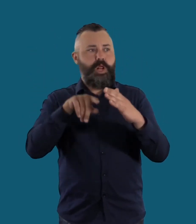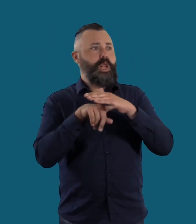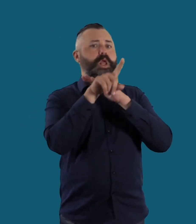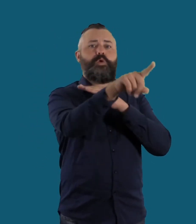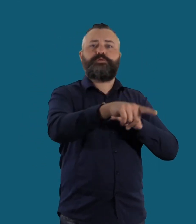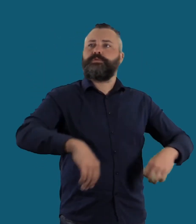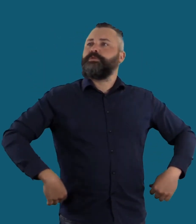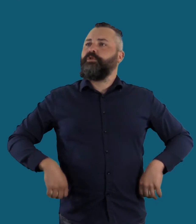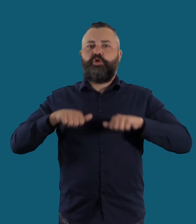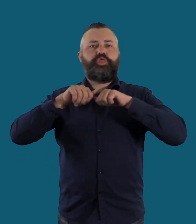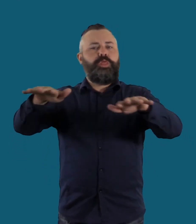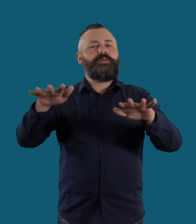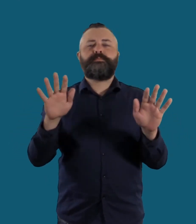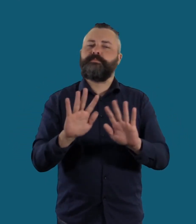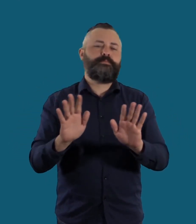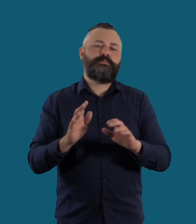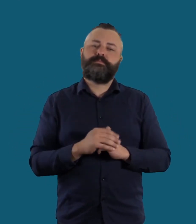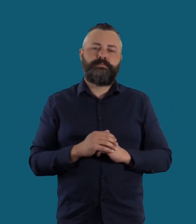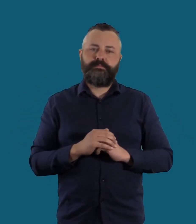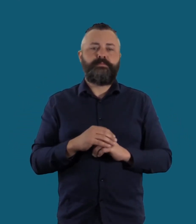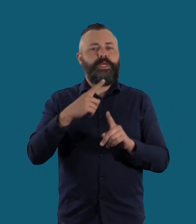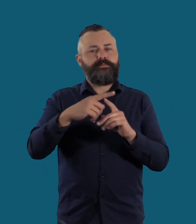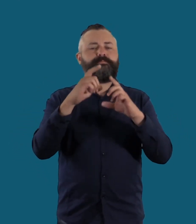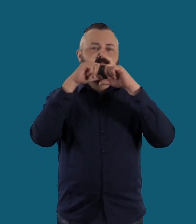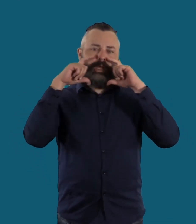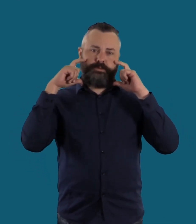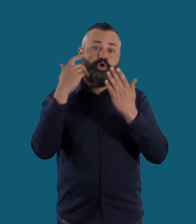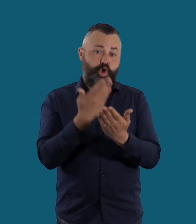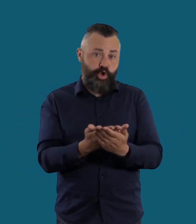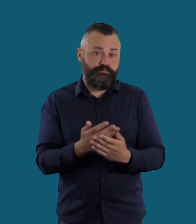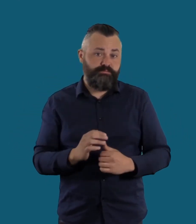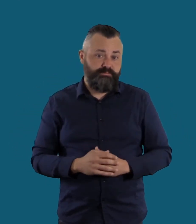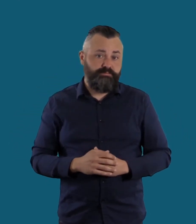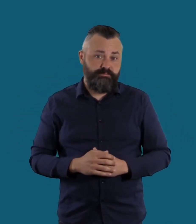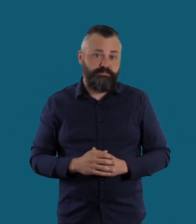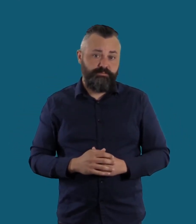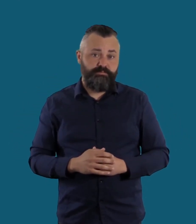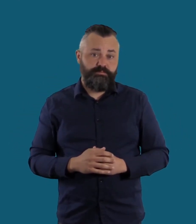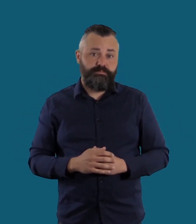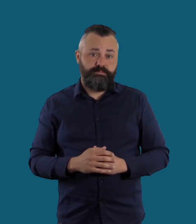Nevertheless, it is very important that you do not go out when you are sick, or if you really need to go out, wear a mask.